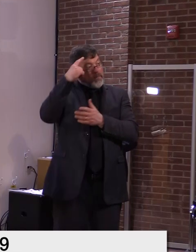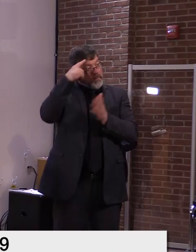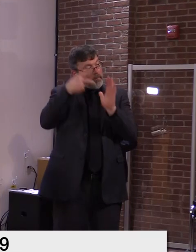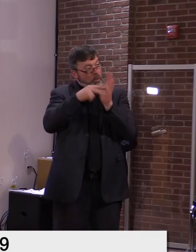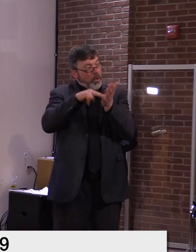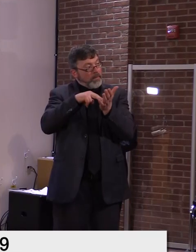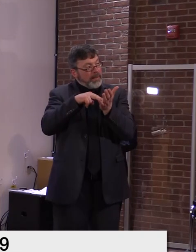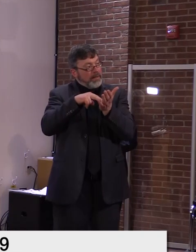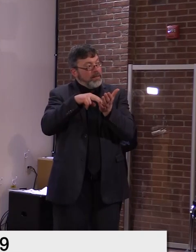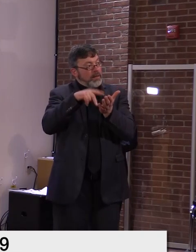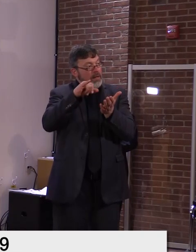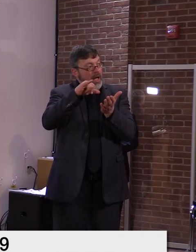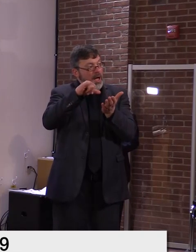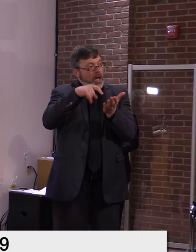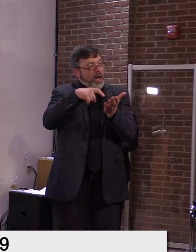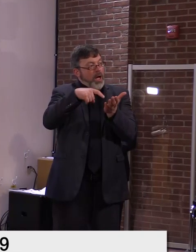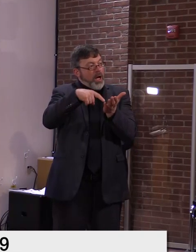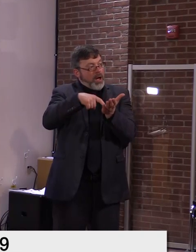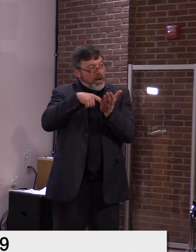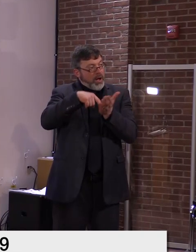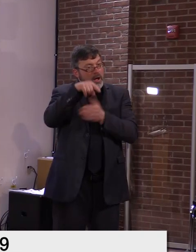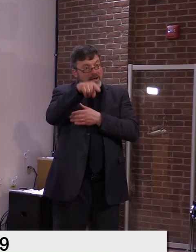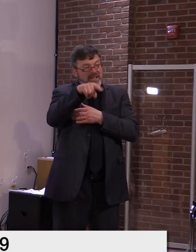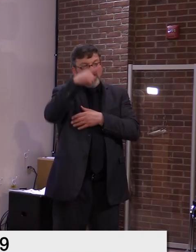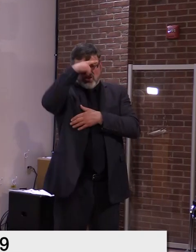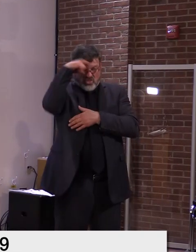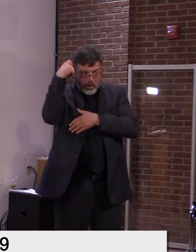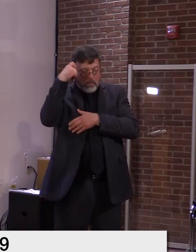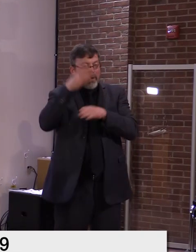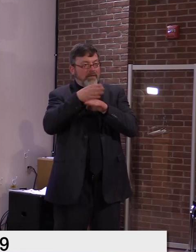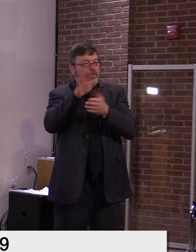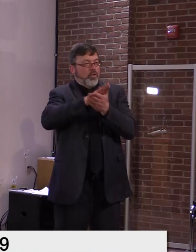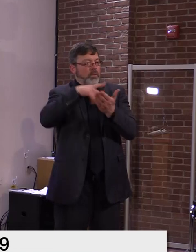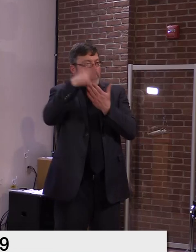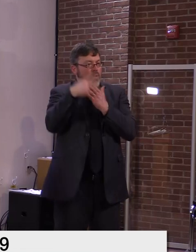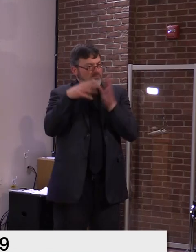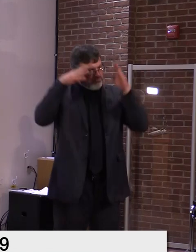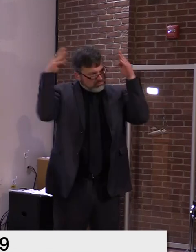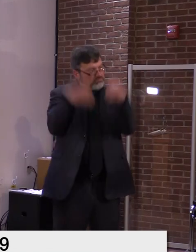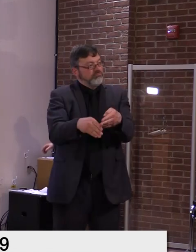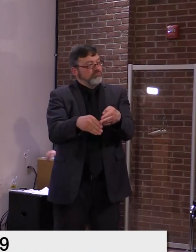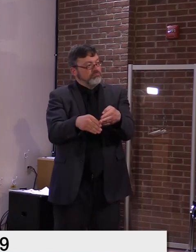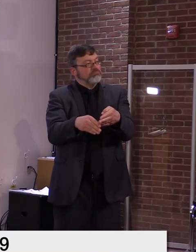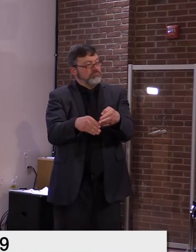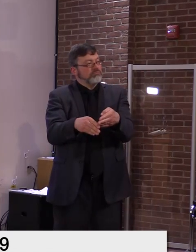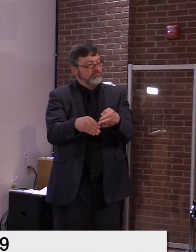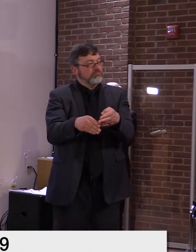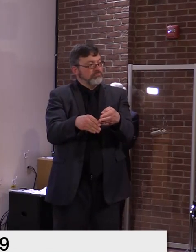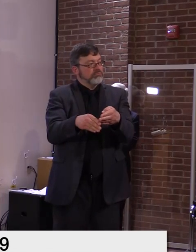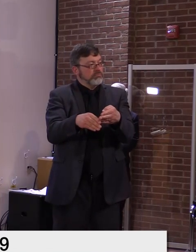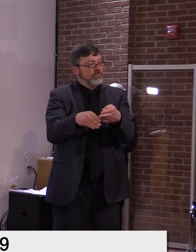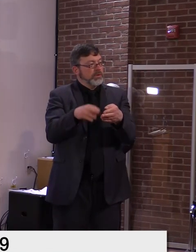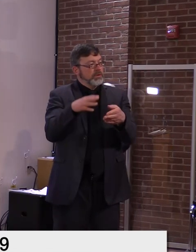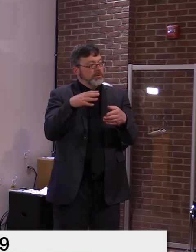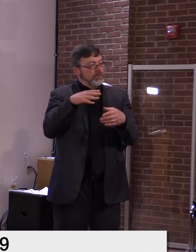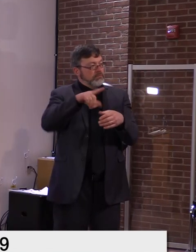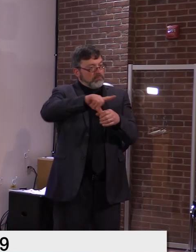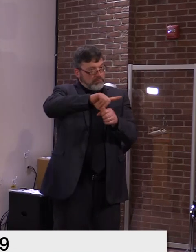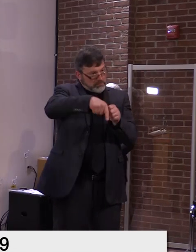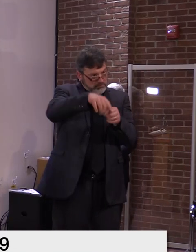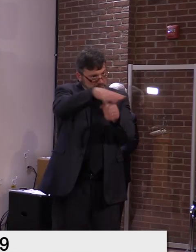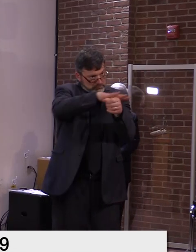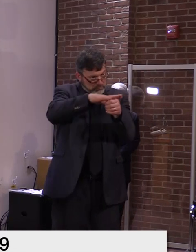programming and expansion of the kinds of things that we're talking about today at both the local level and at the state level.